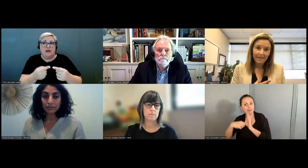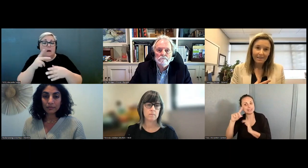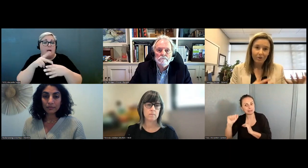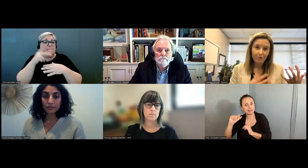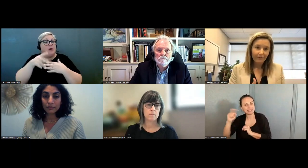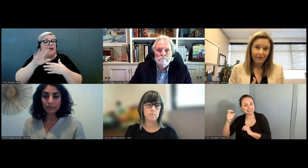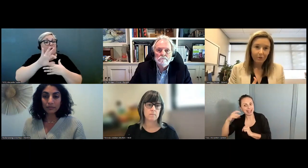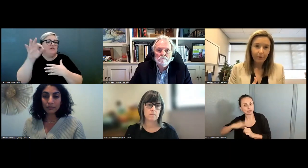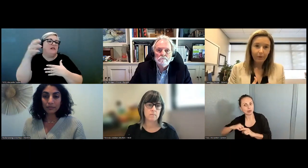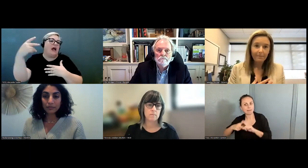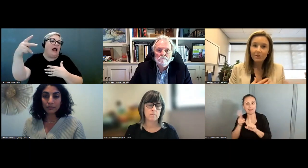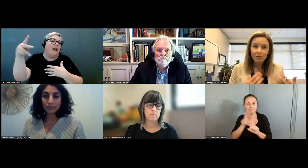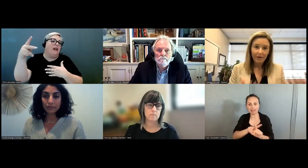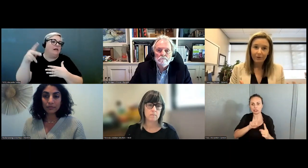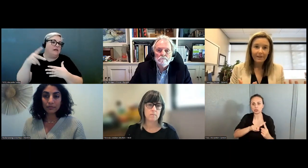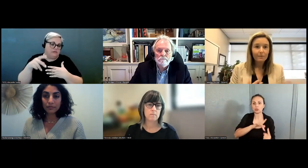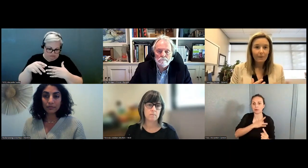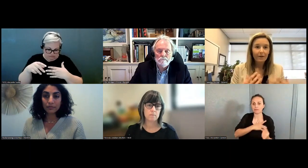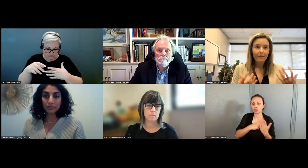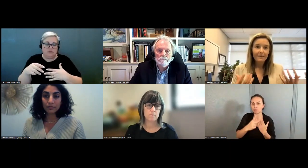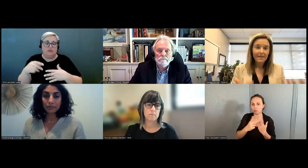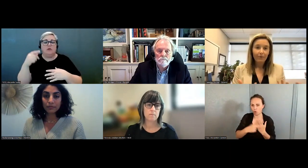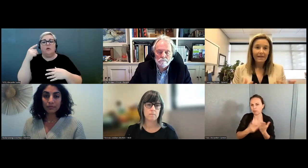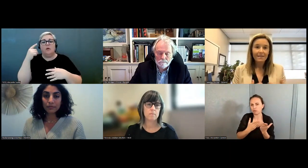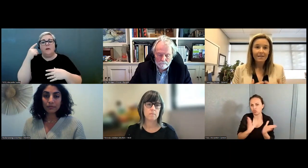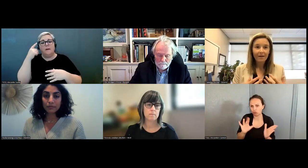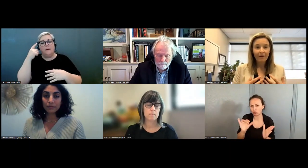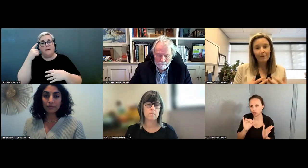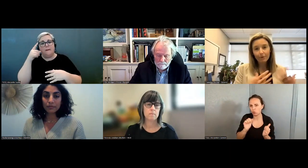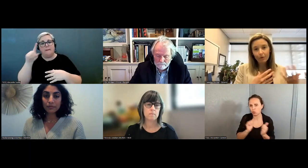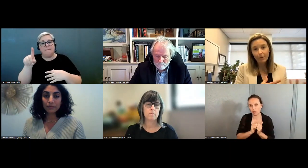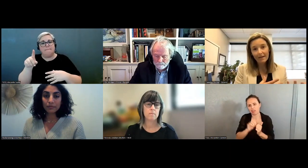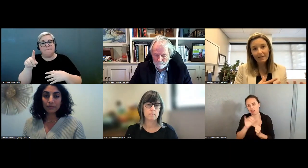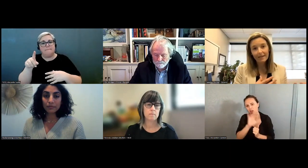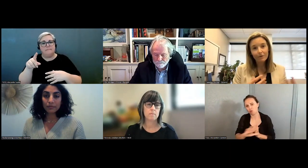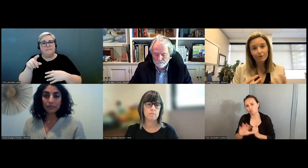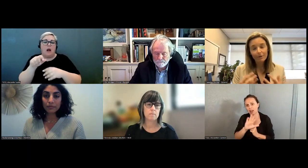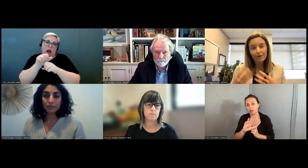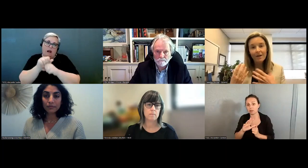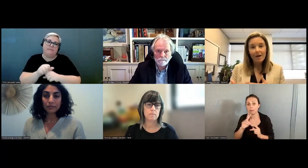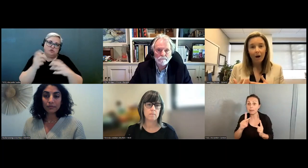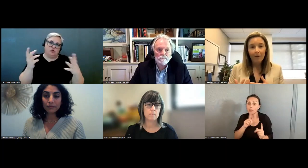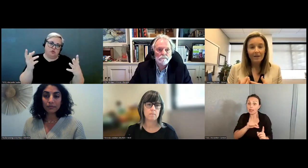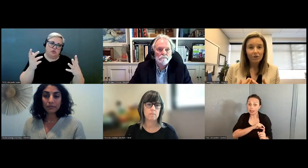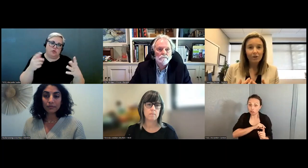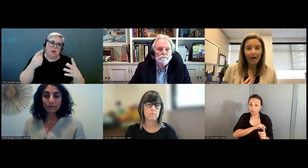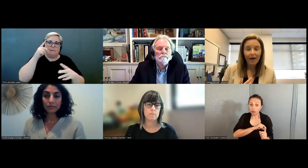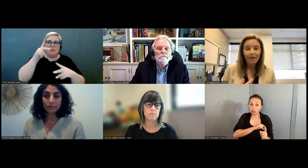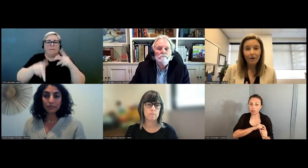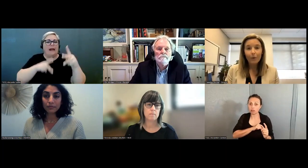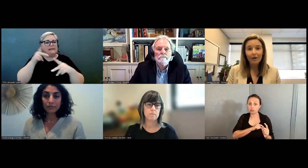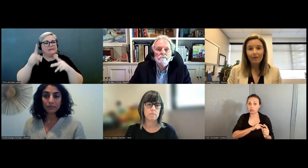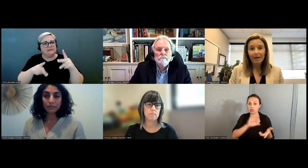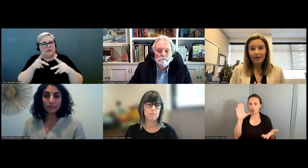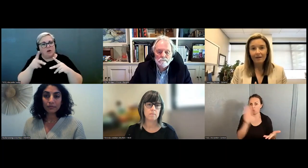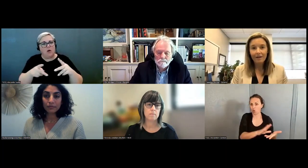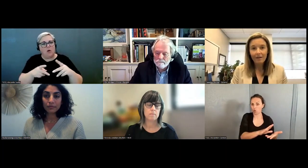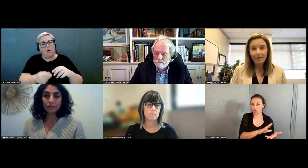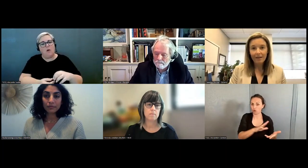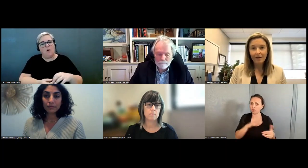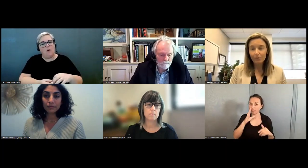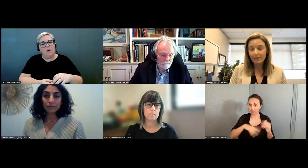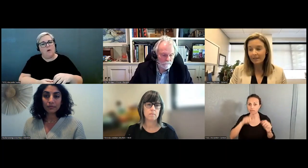it applies to provincial programs generally as well. Uptake rates of people who are likely eligible are much lower